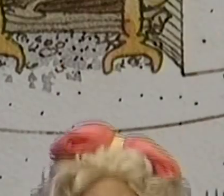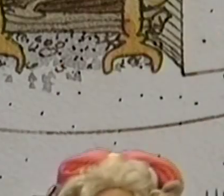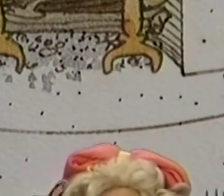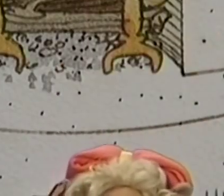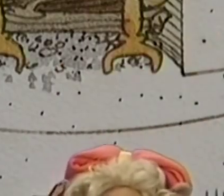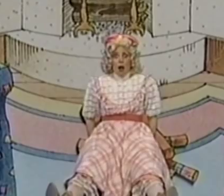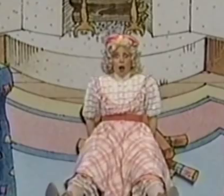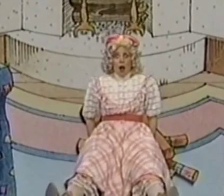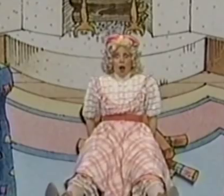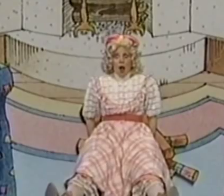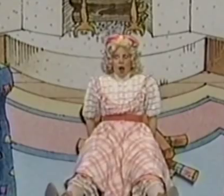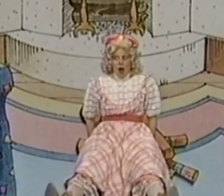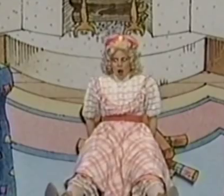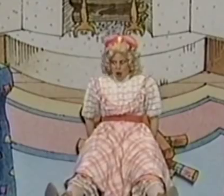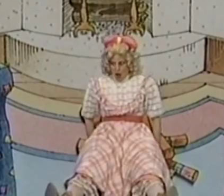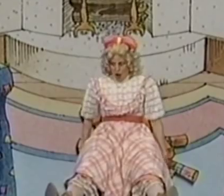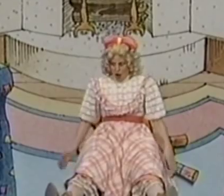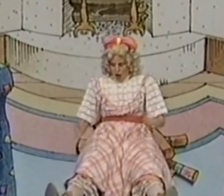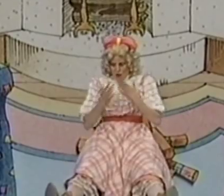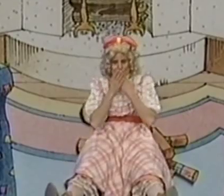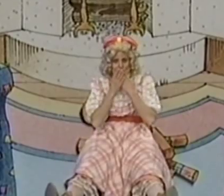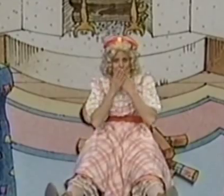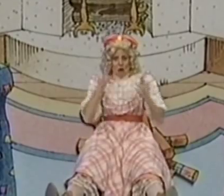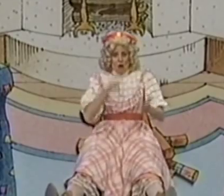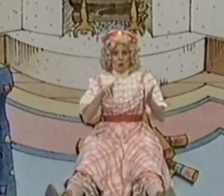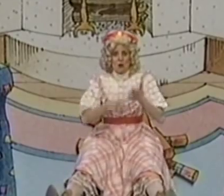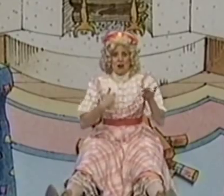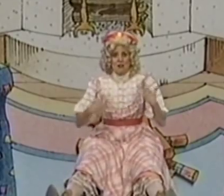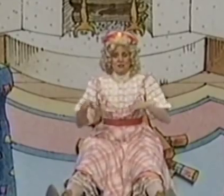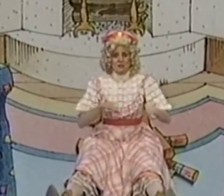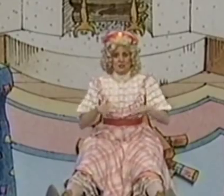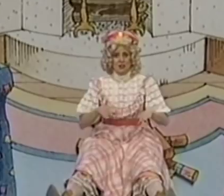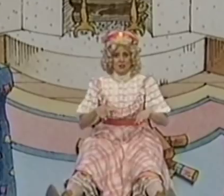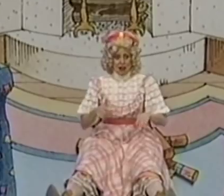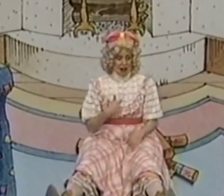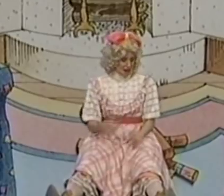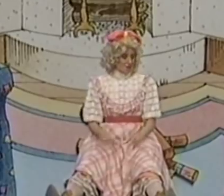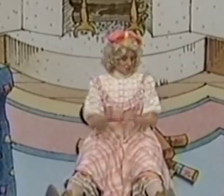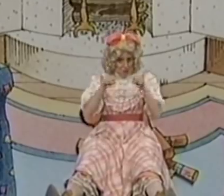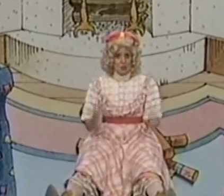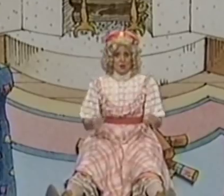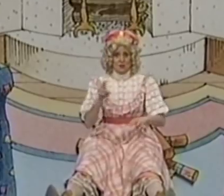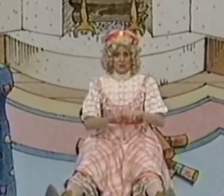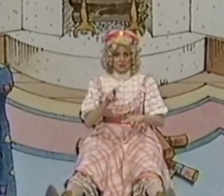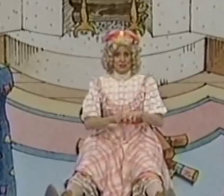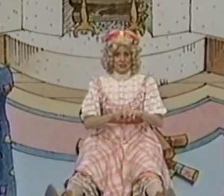And it broke into pieces. Oh, said Goldilocks, look what I've done. I broke the chair.